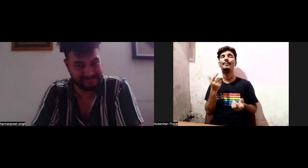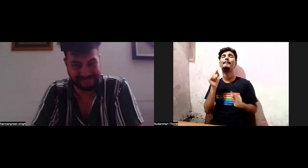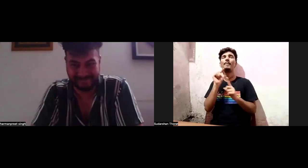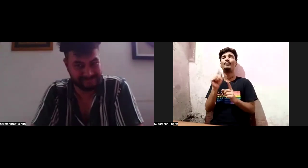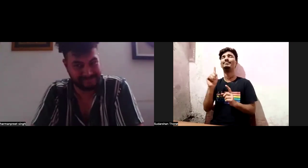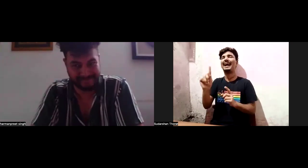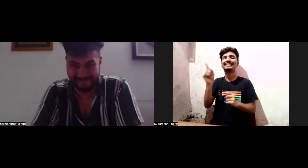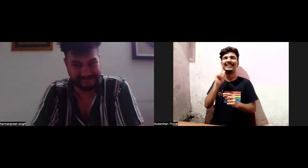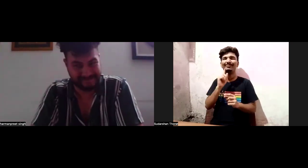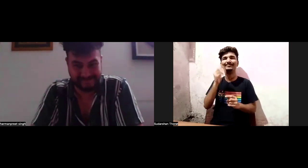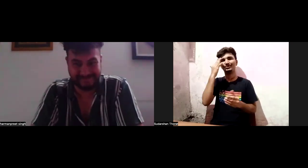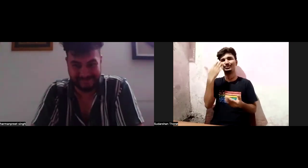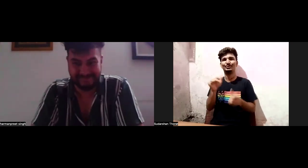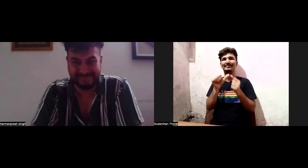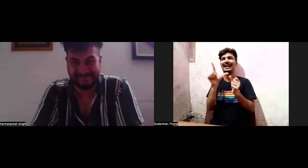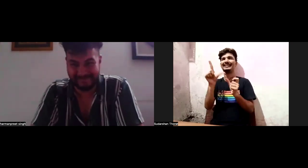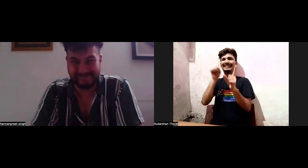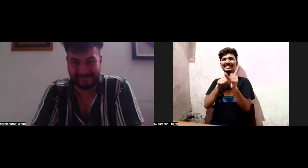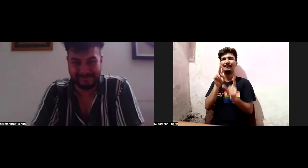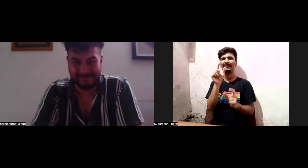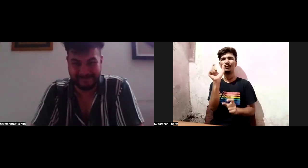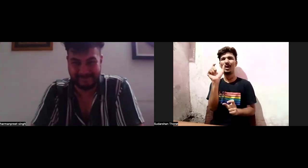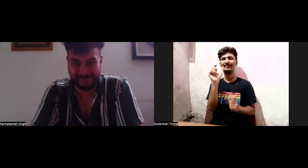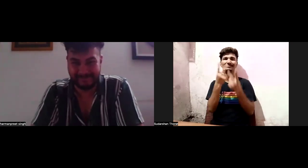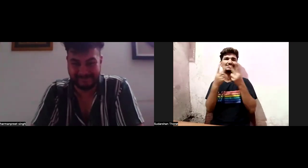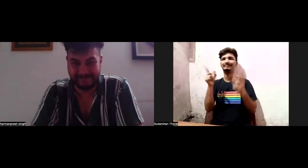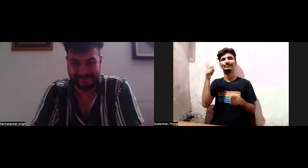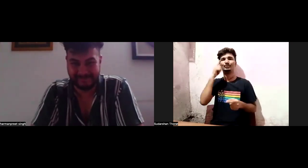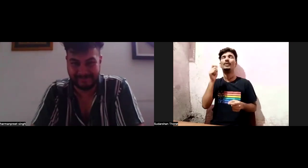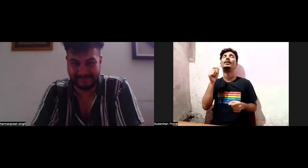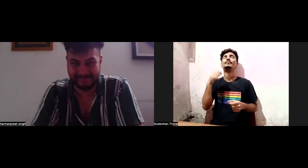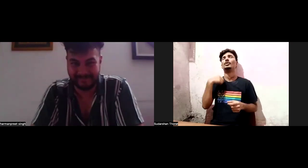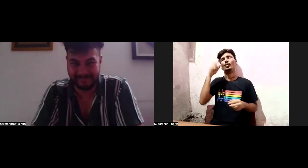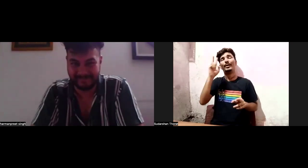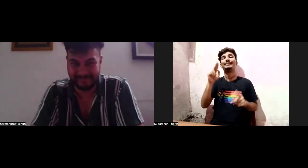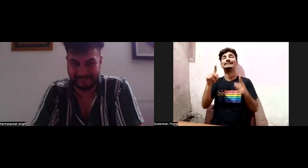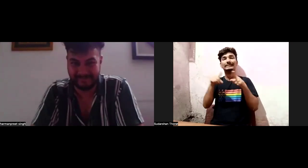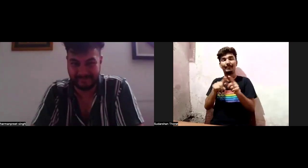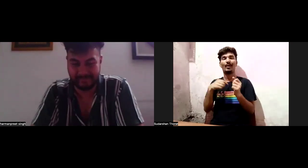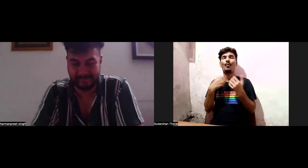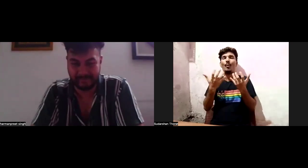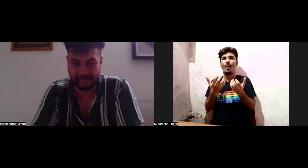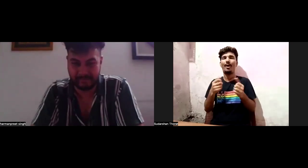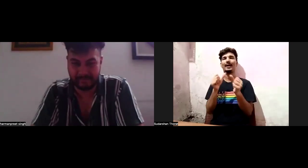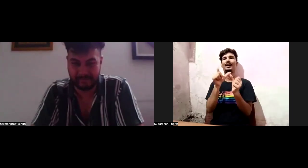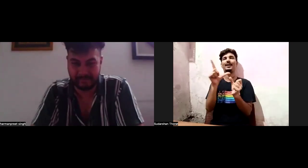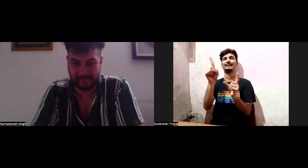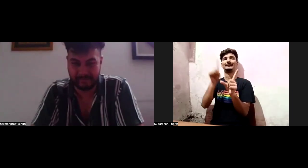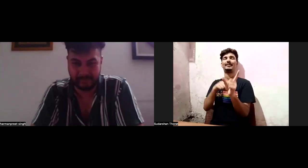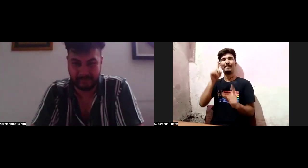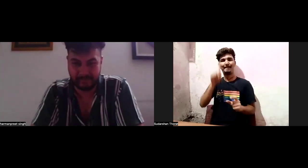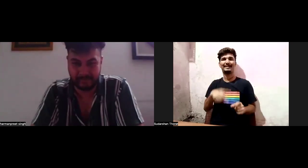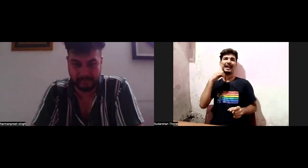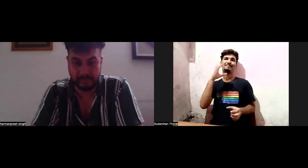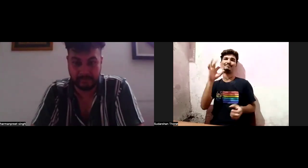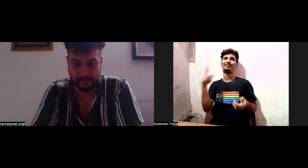the stigma. And the reason why we don't have many allies, why is, the collaboration between the deaf